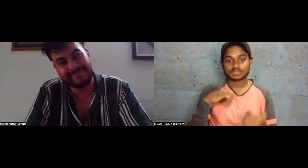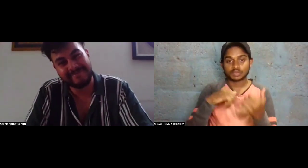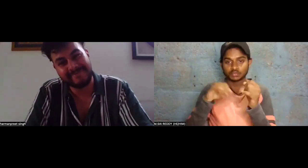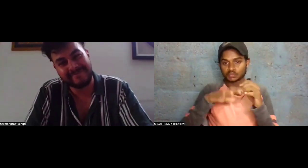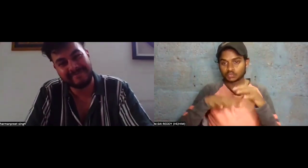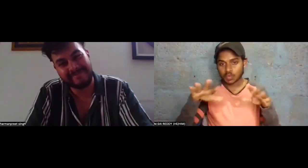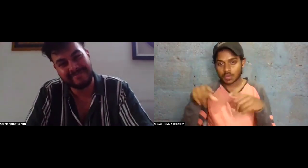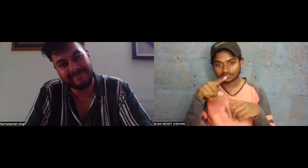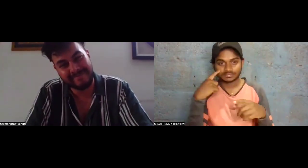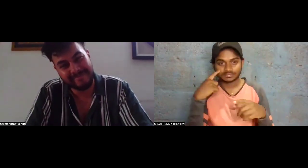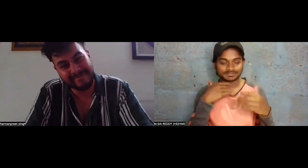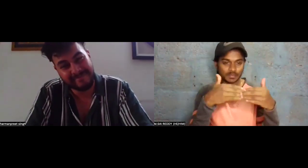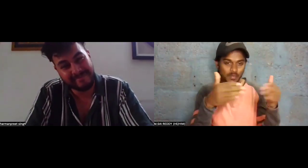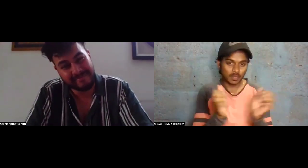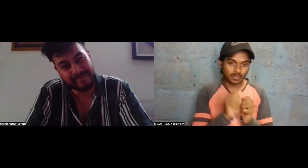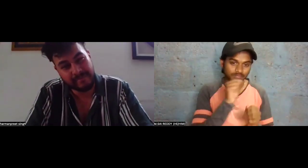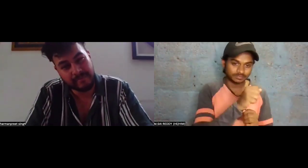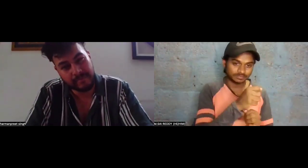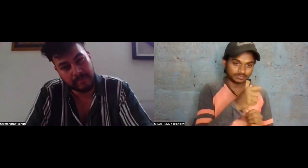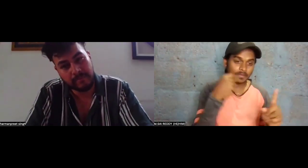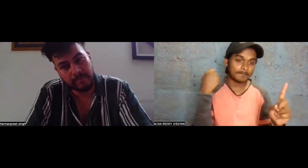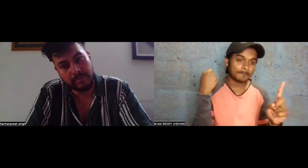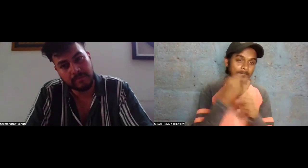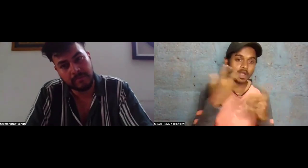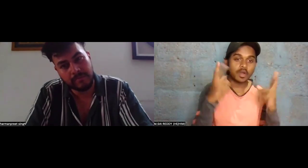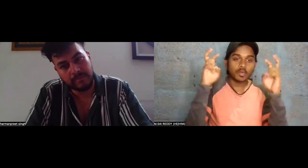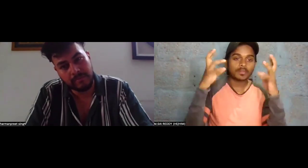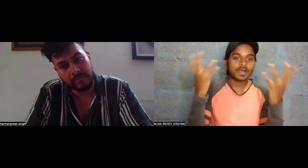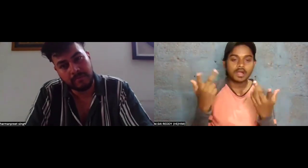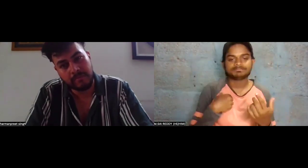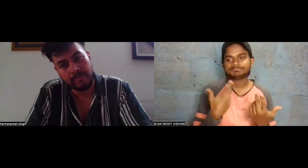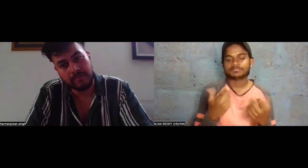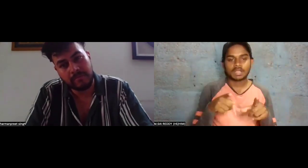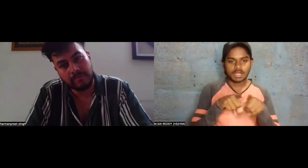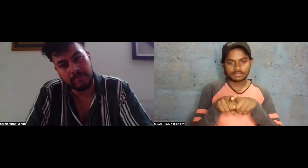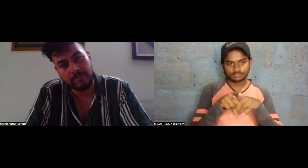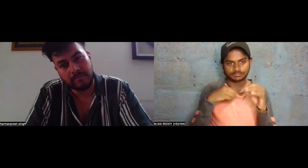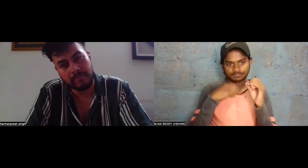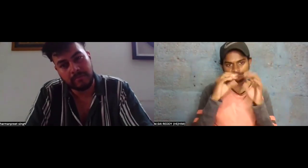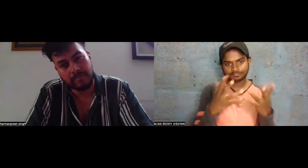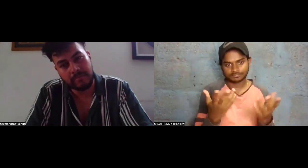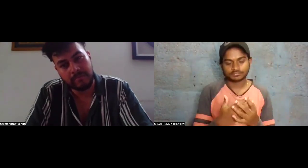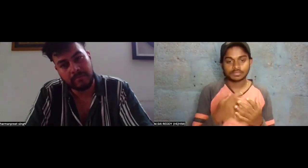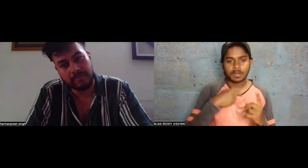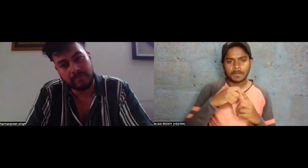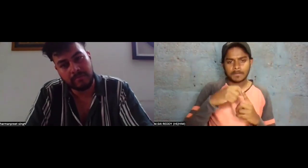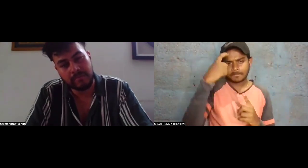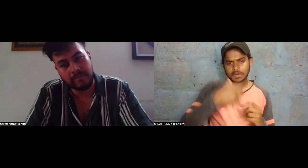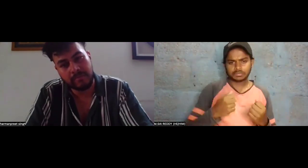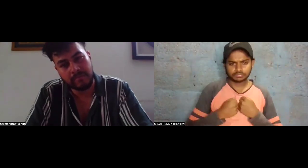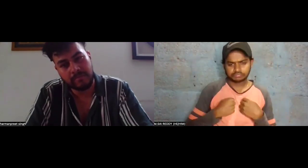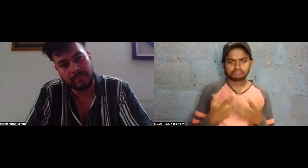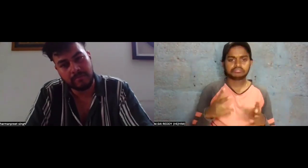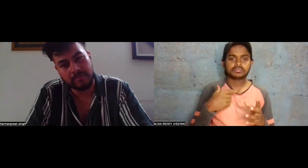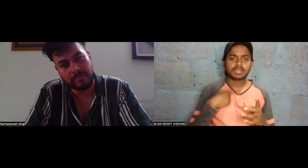So, I think the impact which we see in our, the deaf community, for example, I would